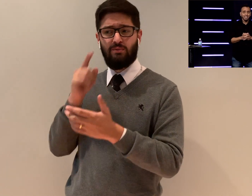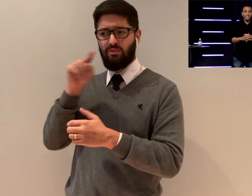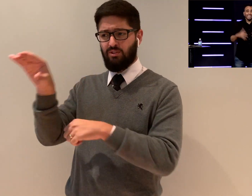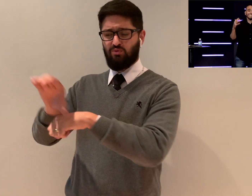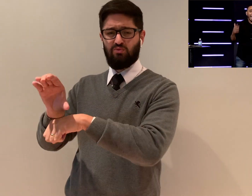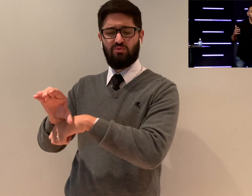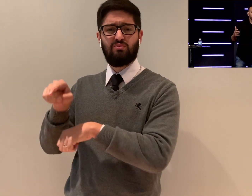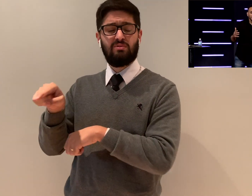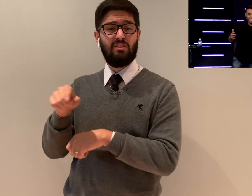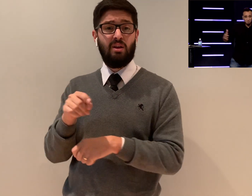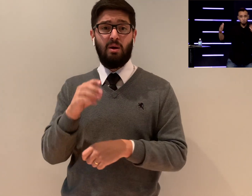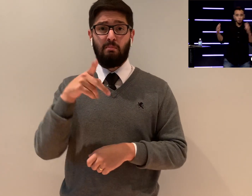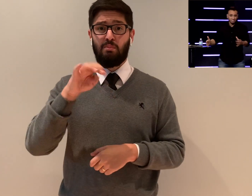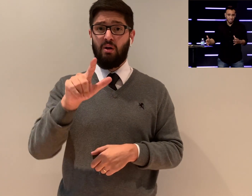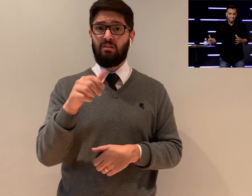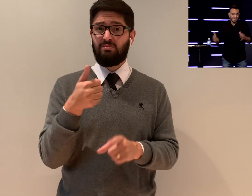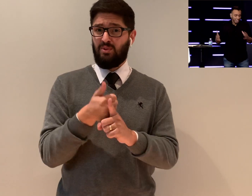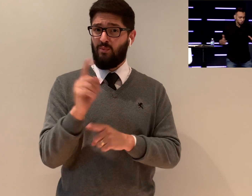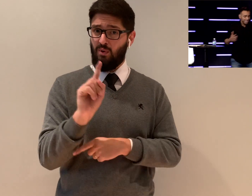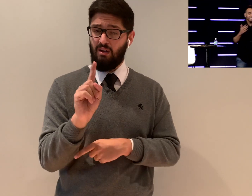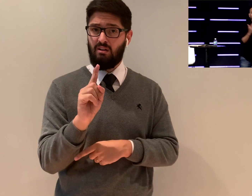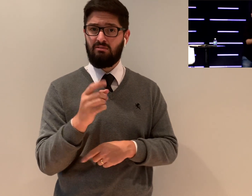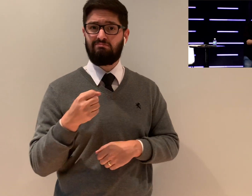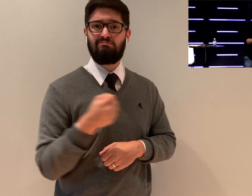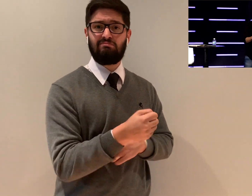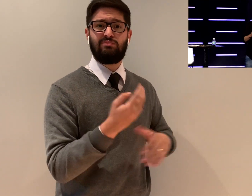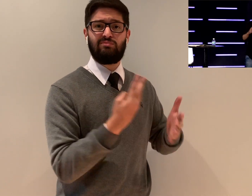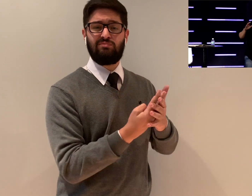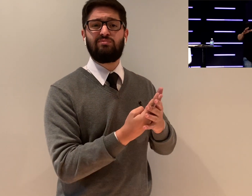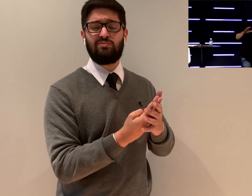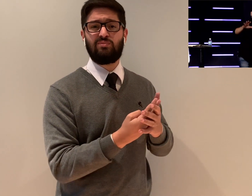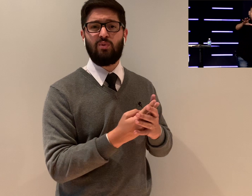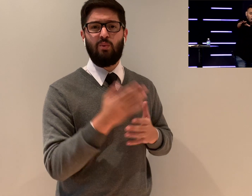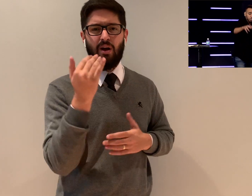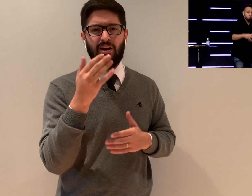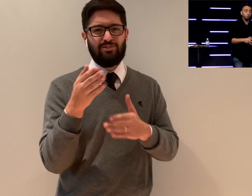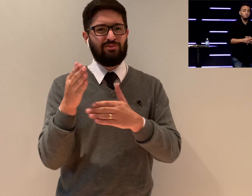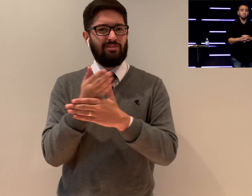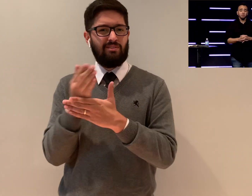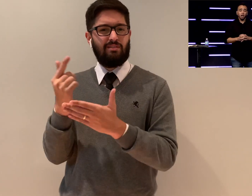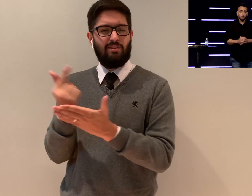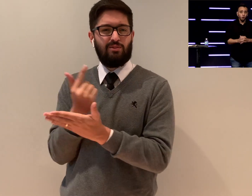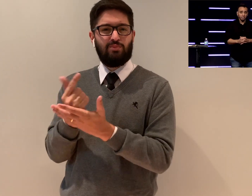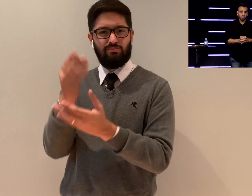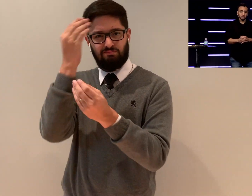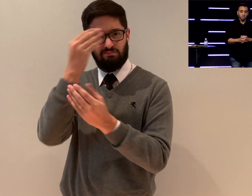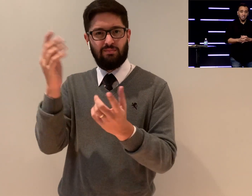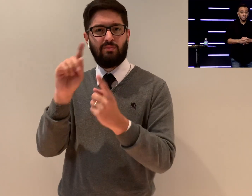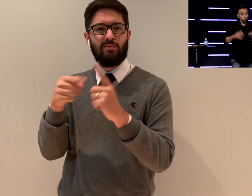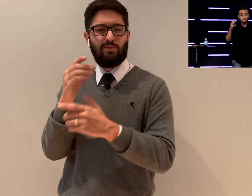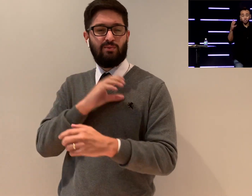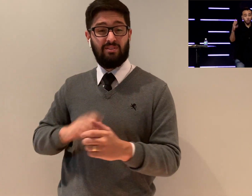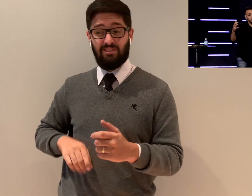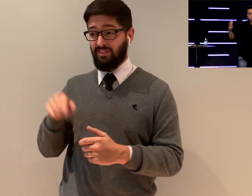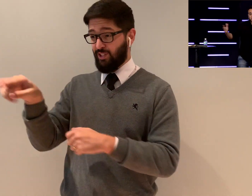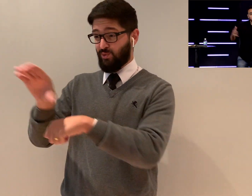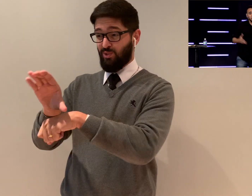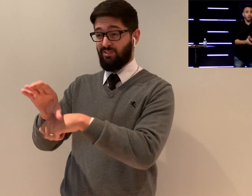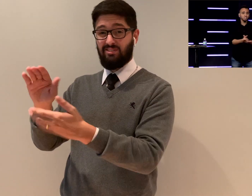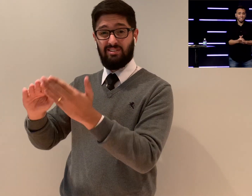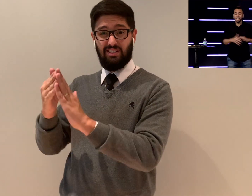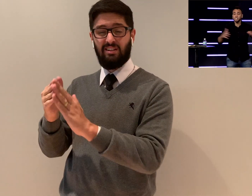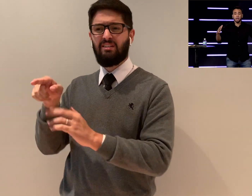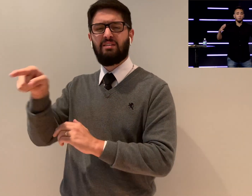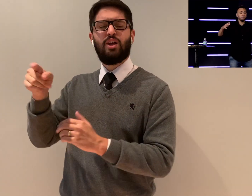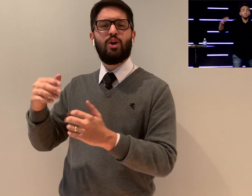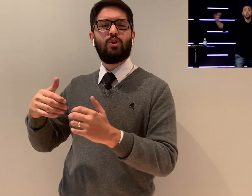Colossae, he's actually in prison. He's actually in jail for sharing the gospel of Christ. And so this church in the city of